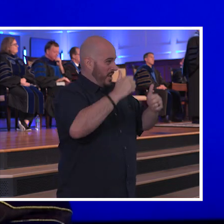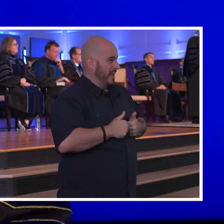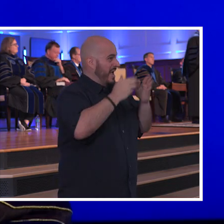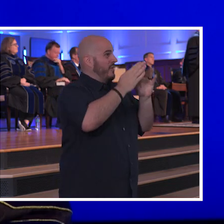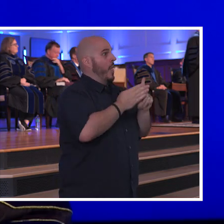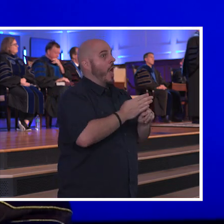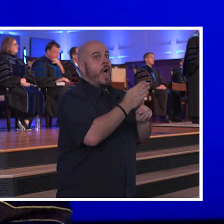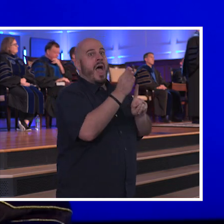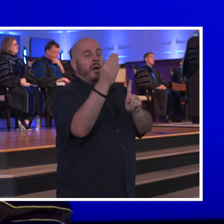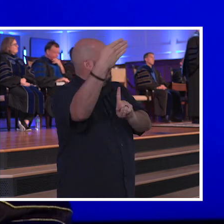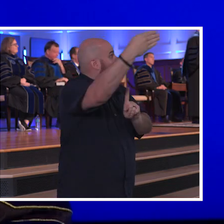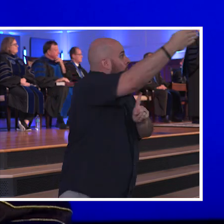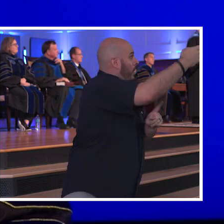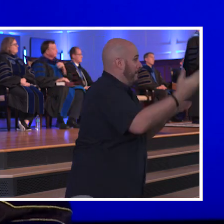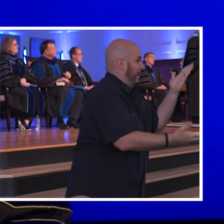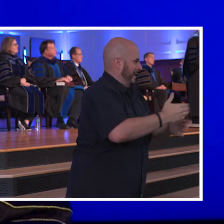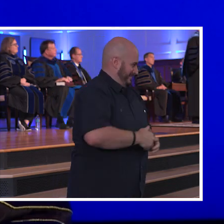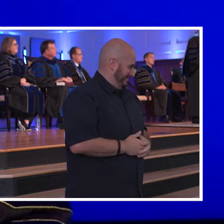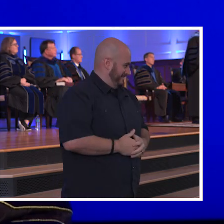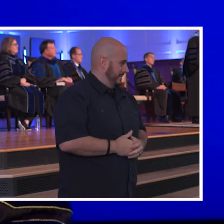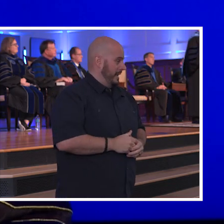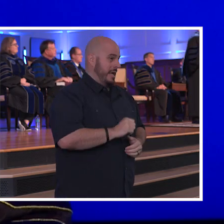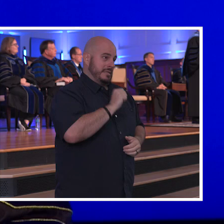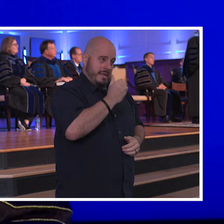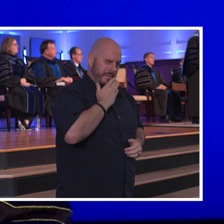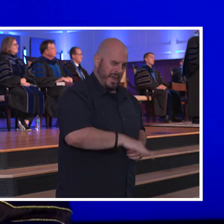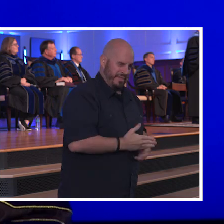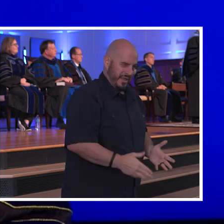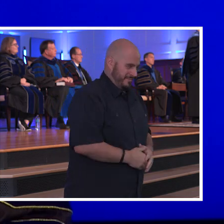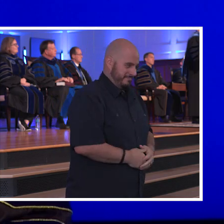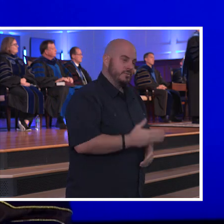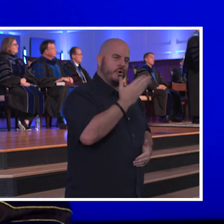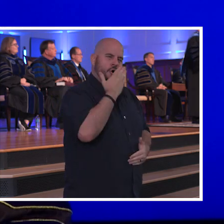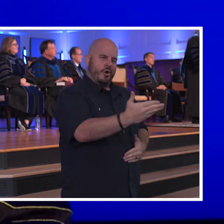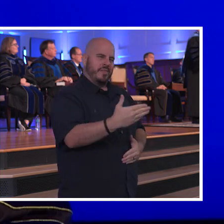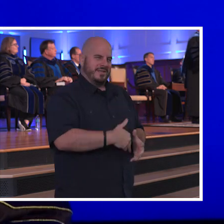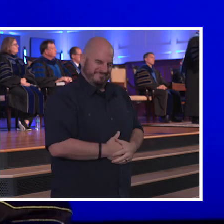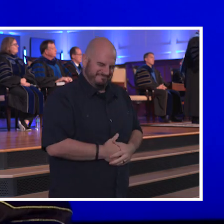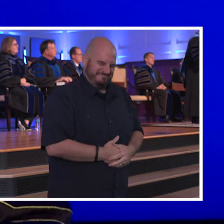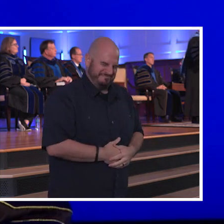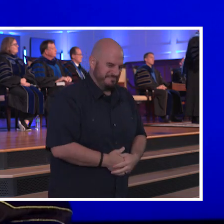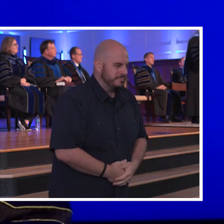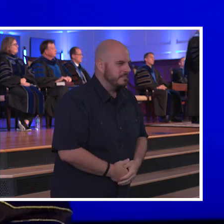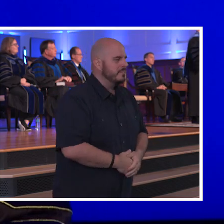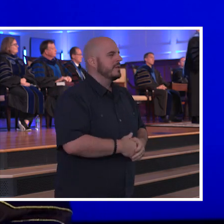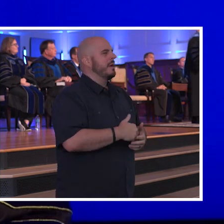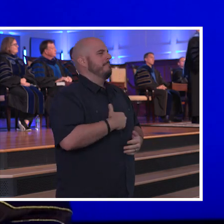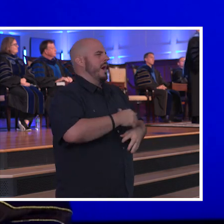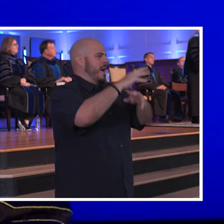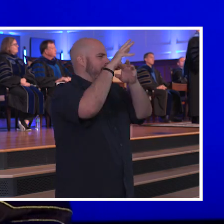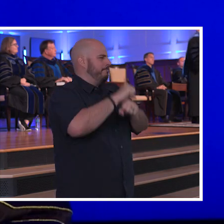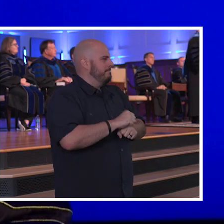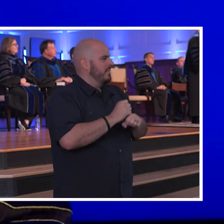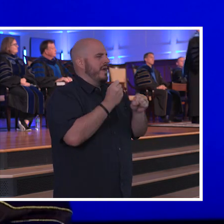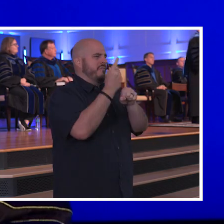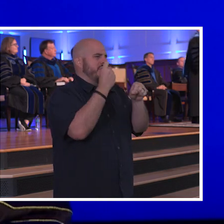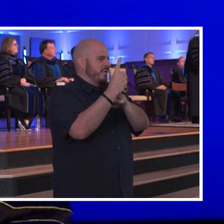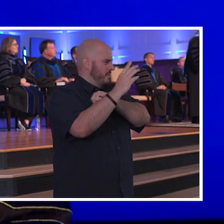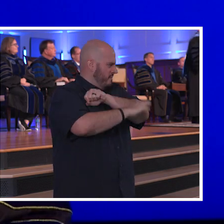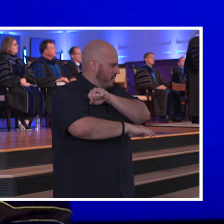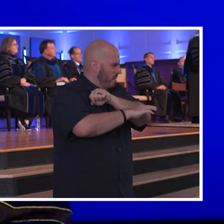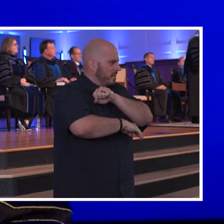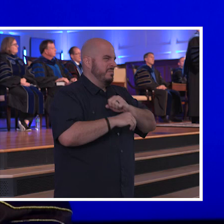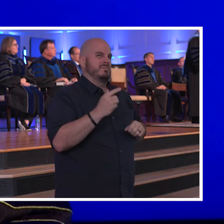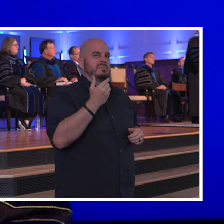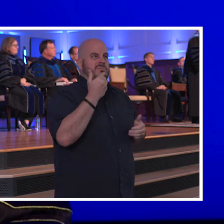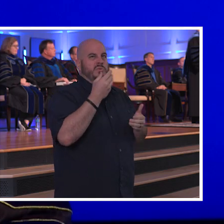thing. That would be a good thing. My habit has been every fall in almost now my 20 years here